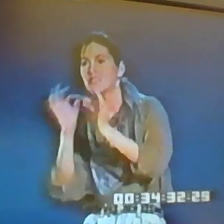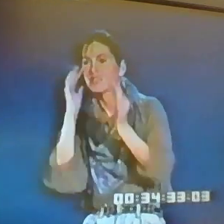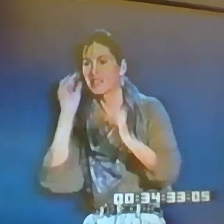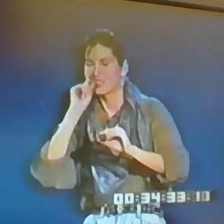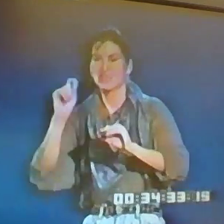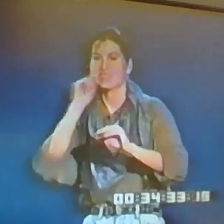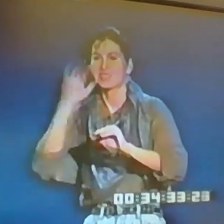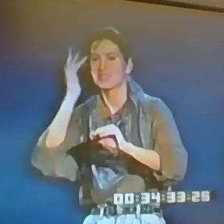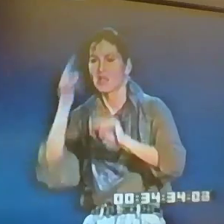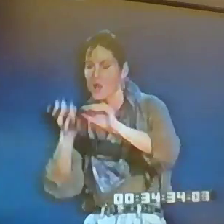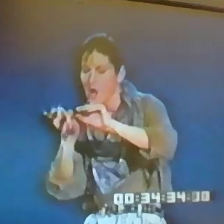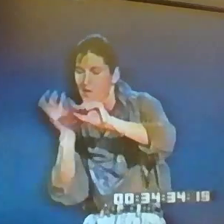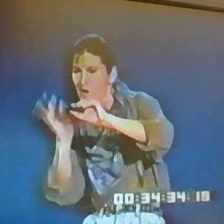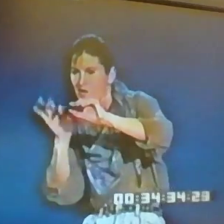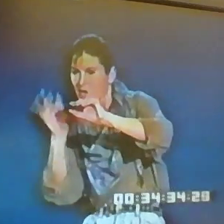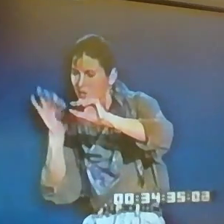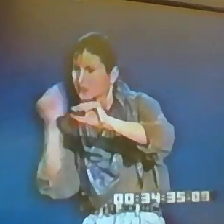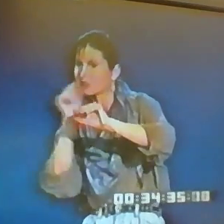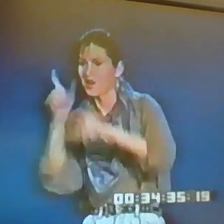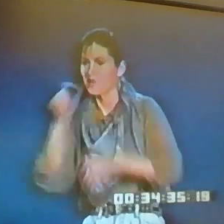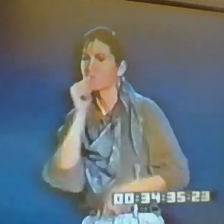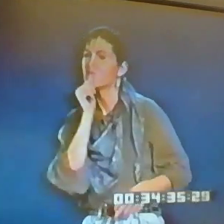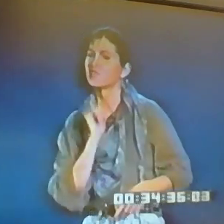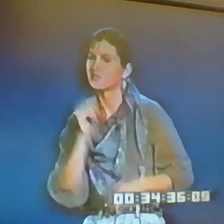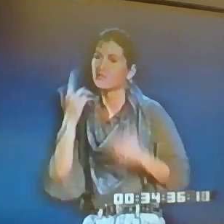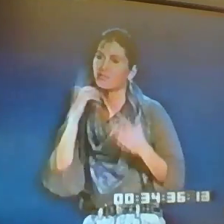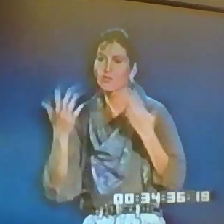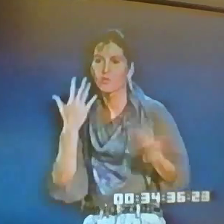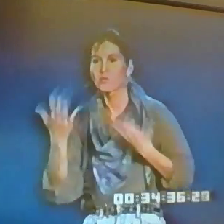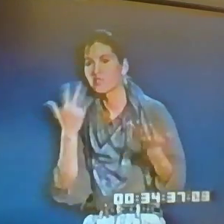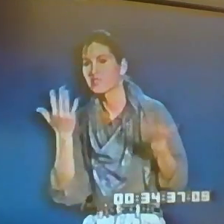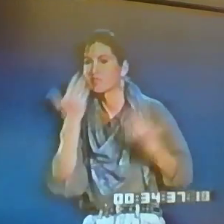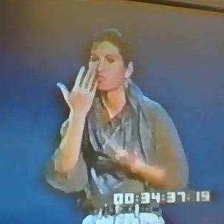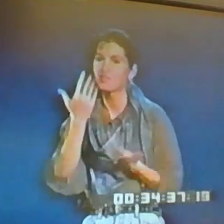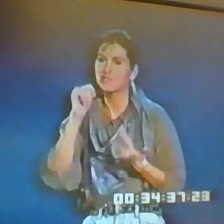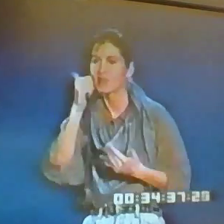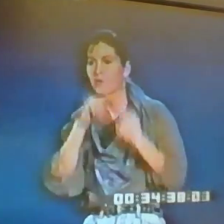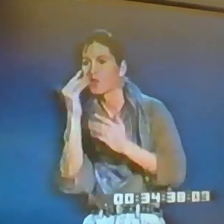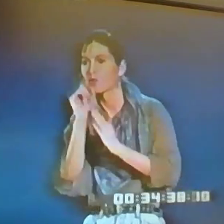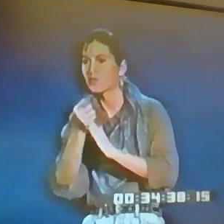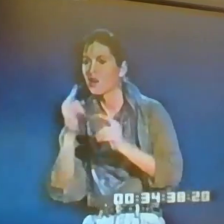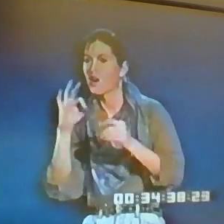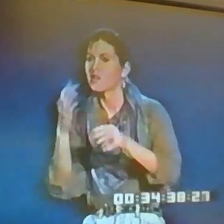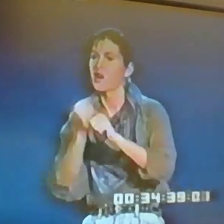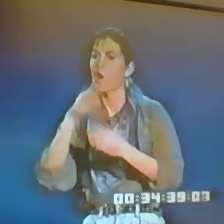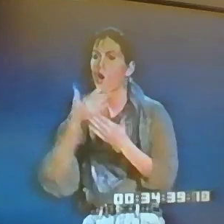just a little bit down the back along the spine, and pull out all of the little bones now.